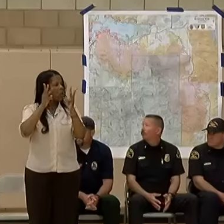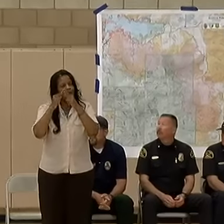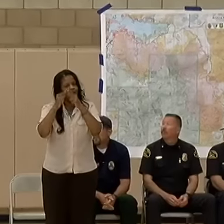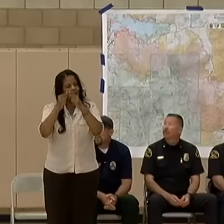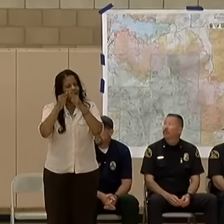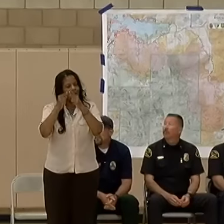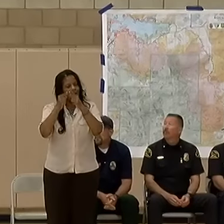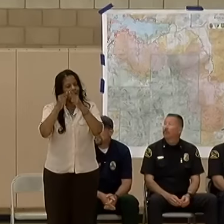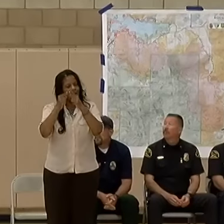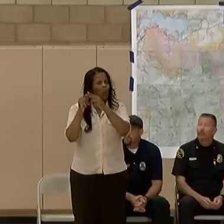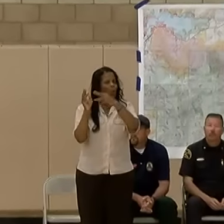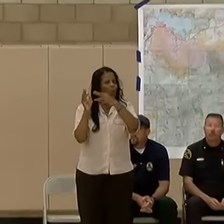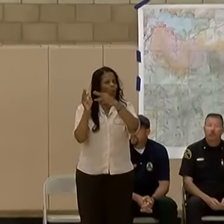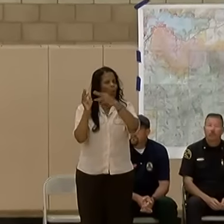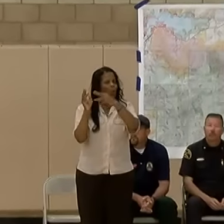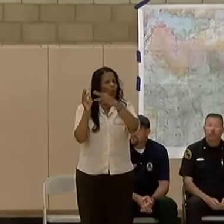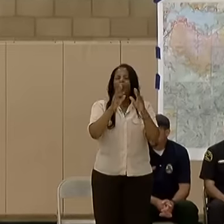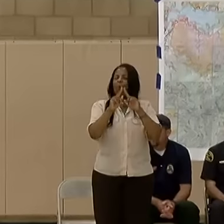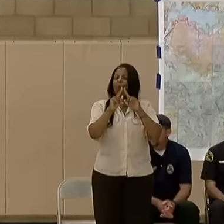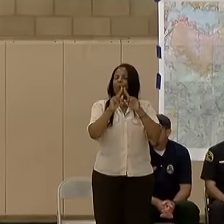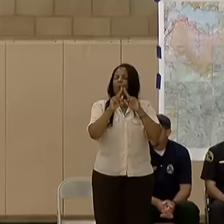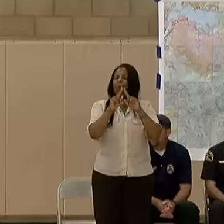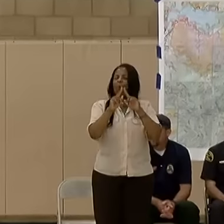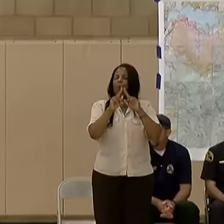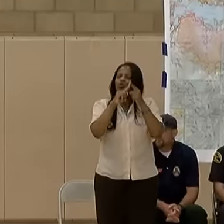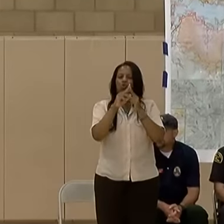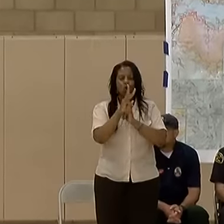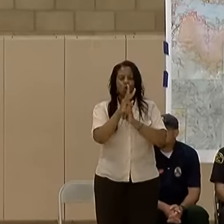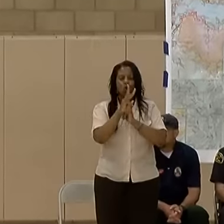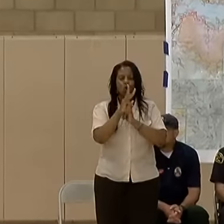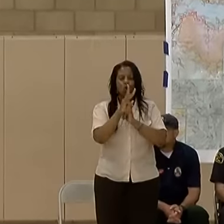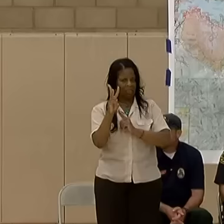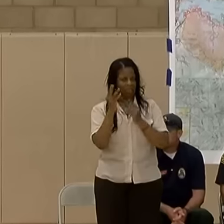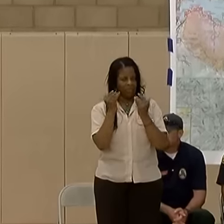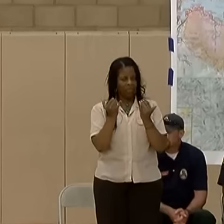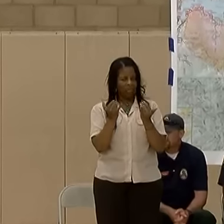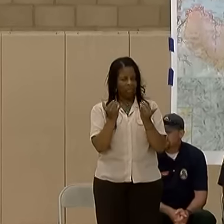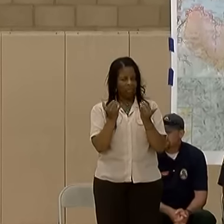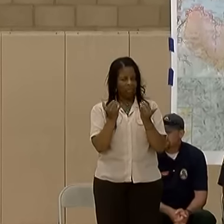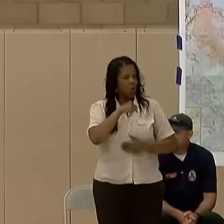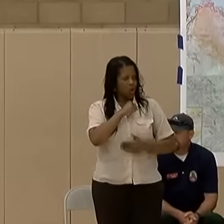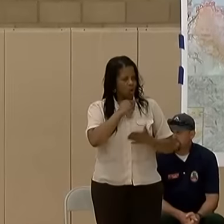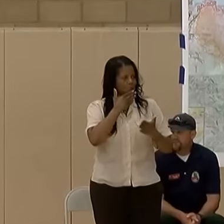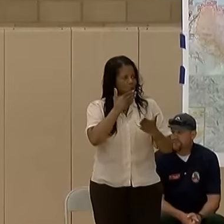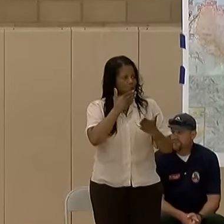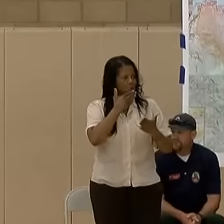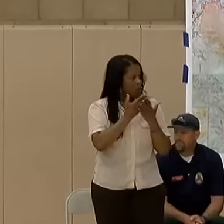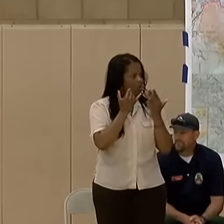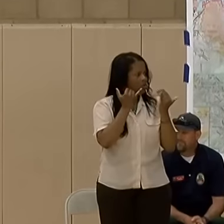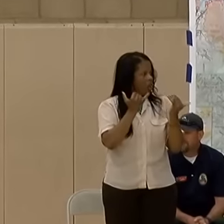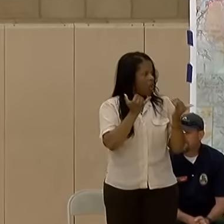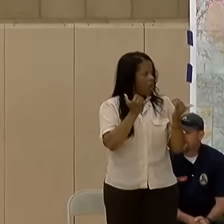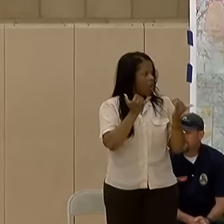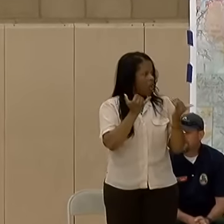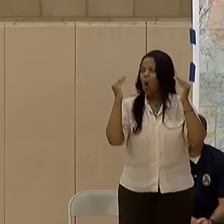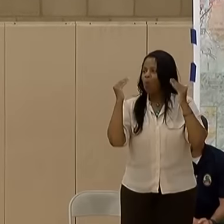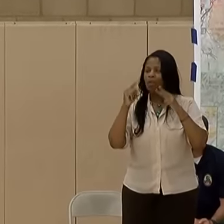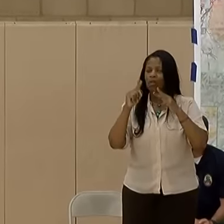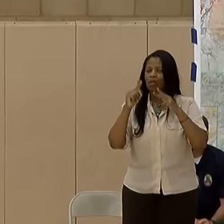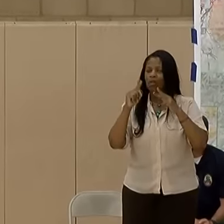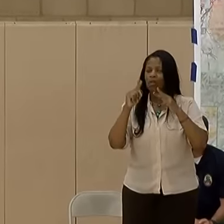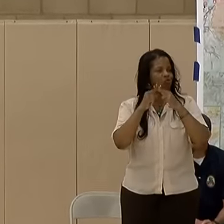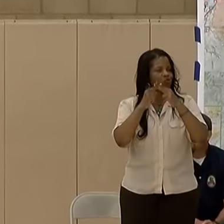us a little more to the west than it was. So with that, we're looking pretty good. We're hoping to start getting around this